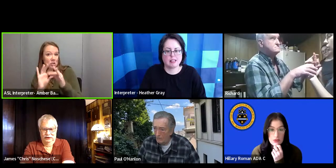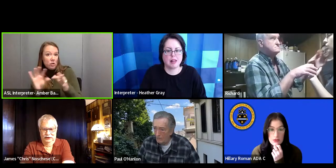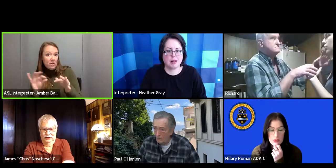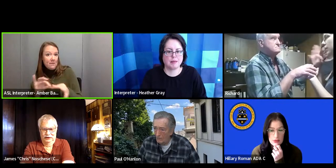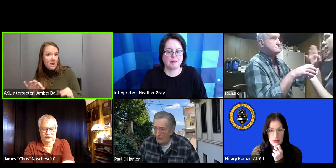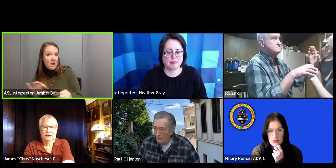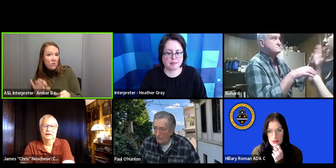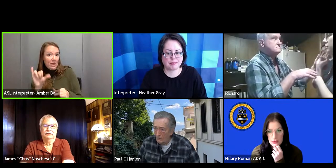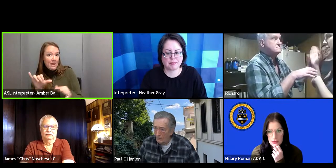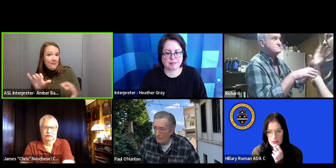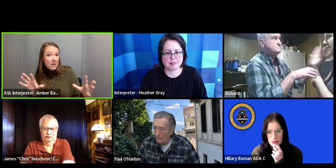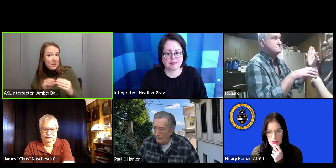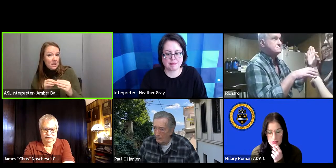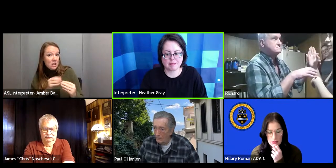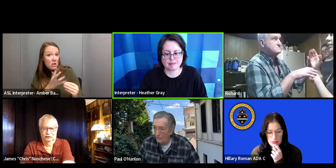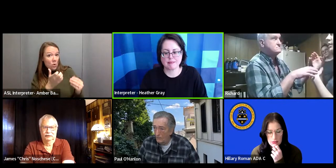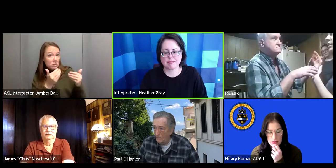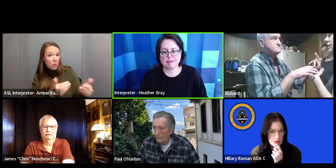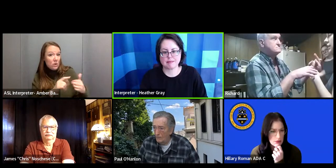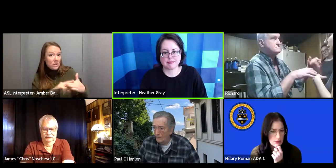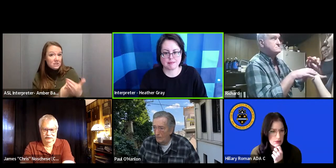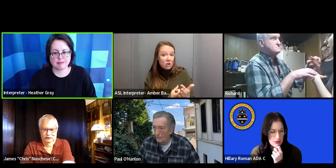also. So you want to start?